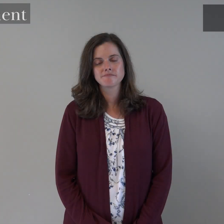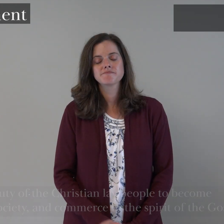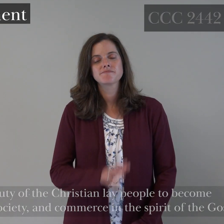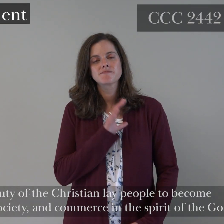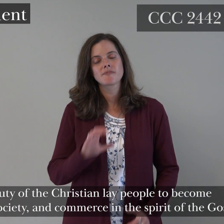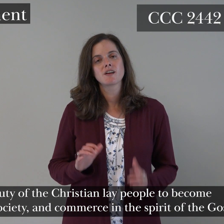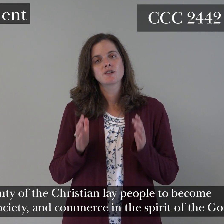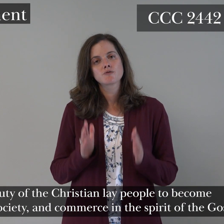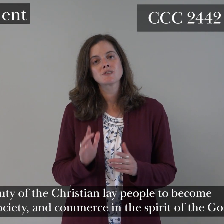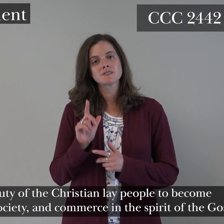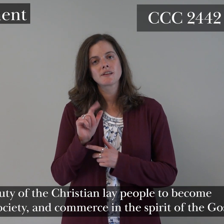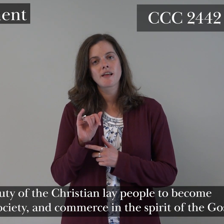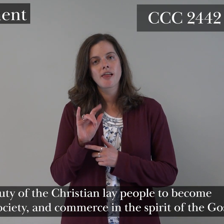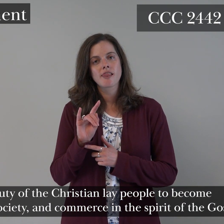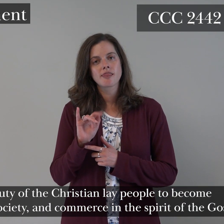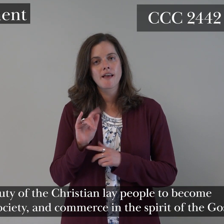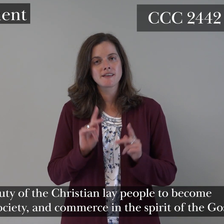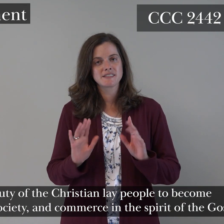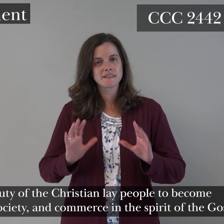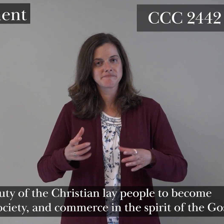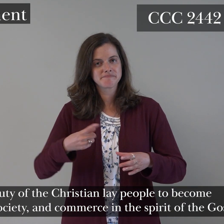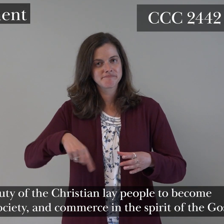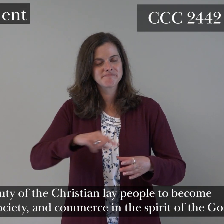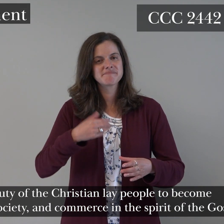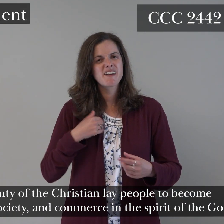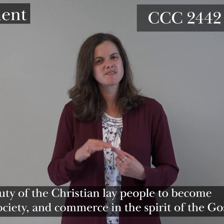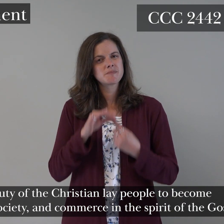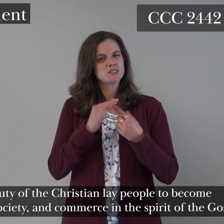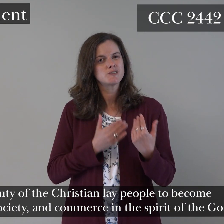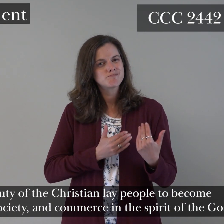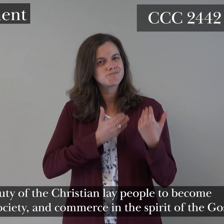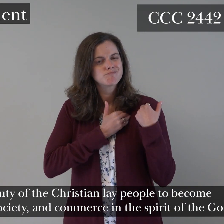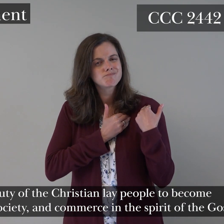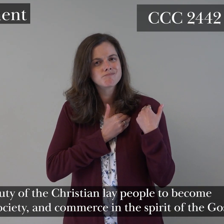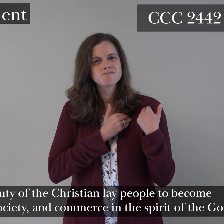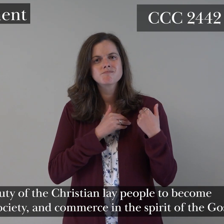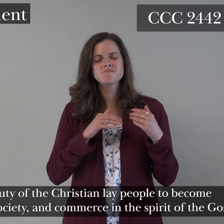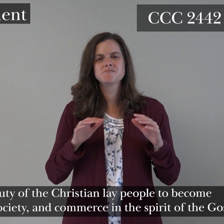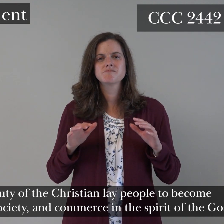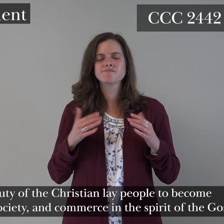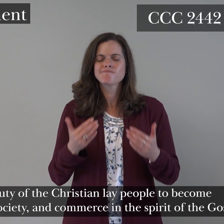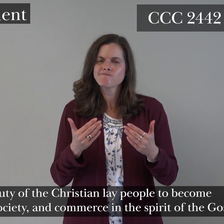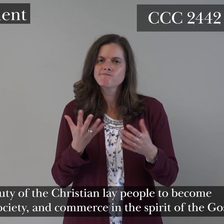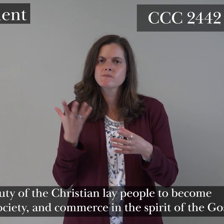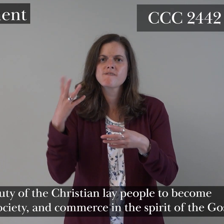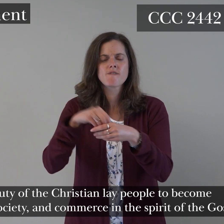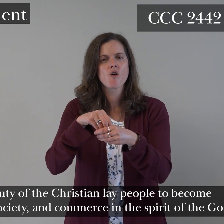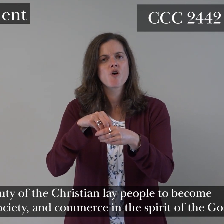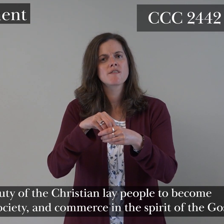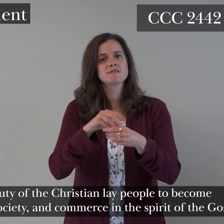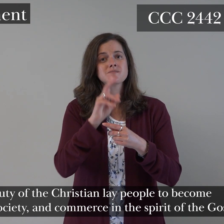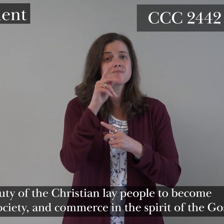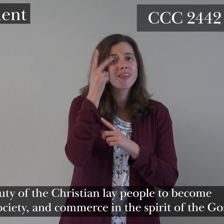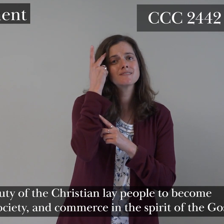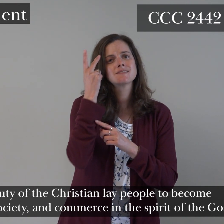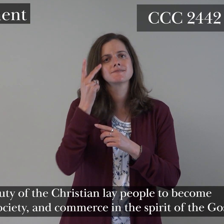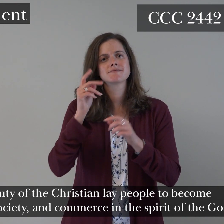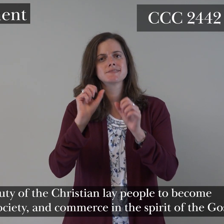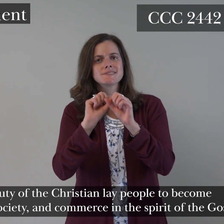It is a special duty of the Christian lay people to become involved in politics society and commerce